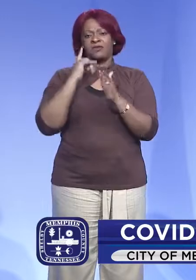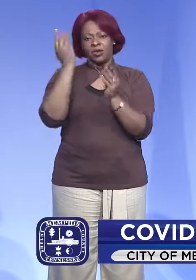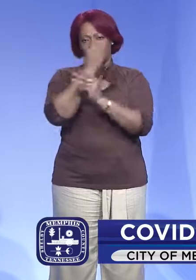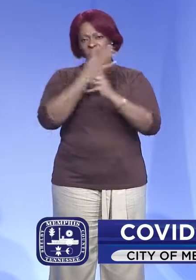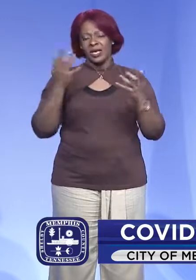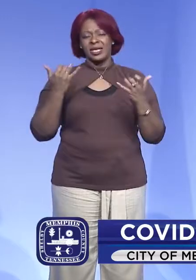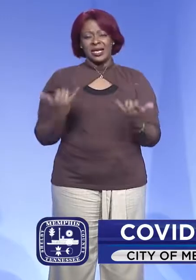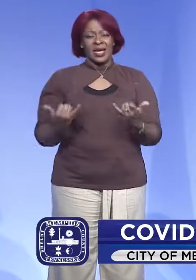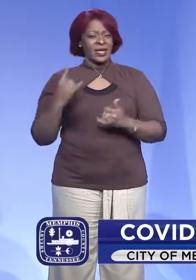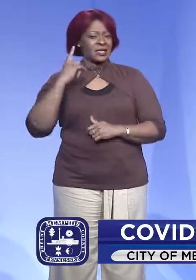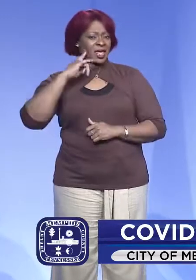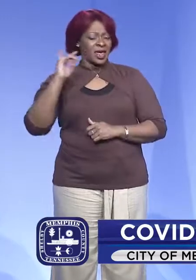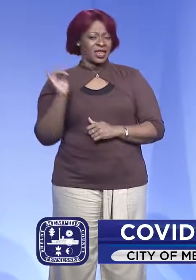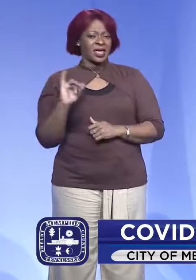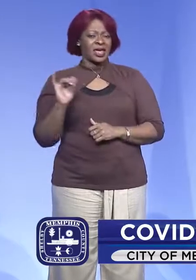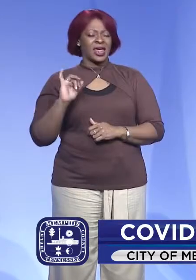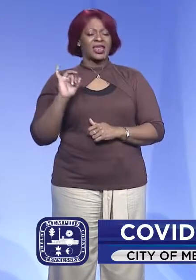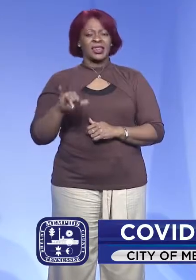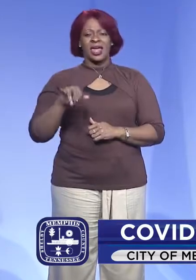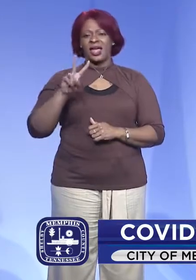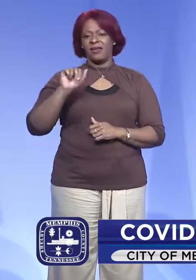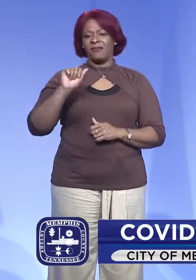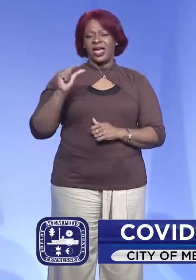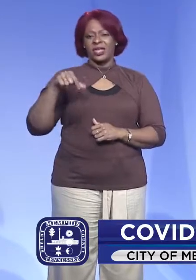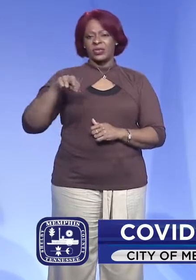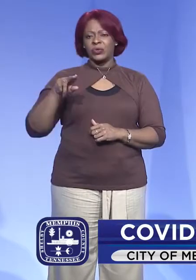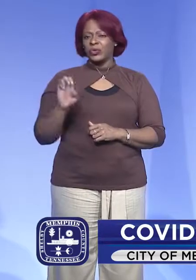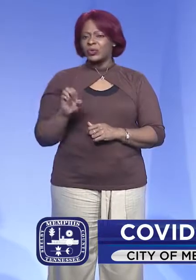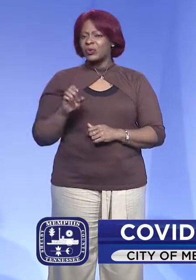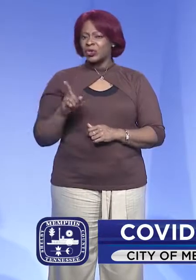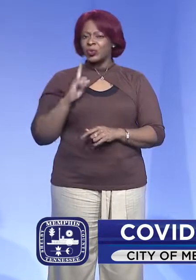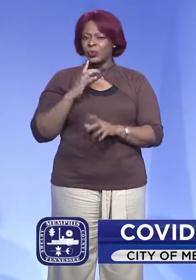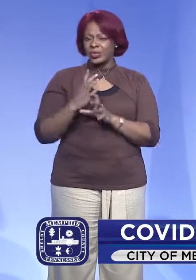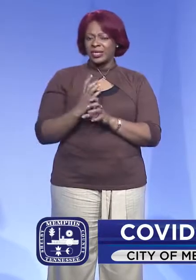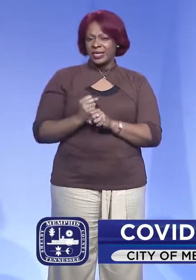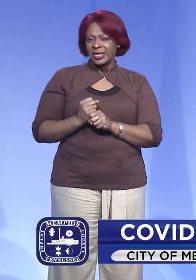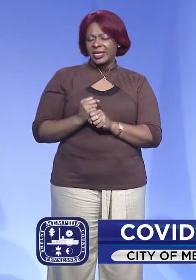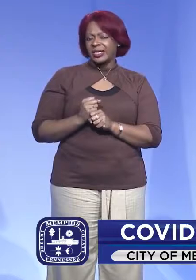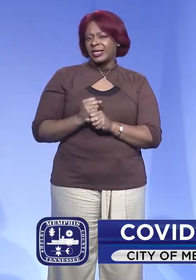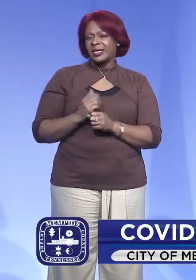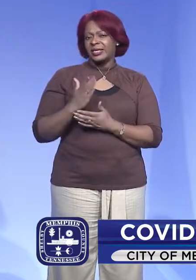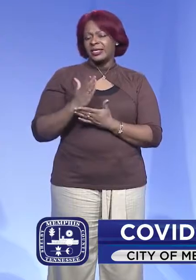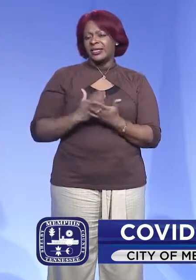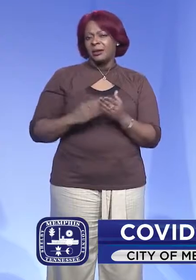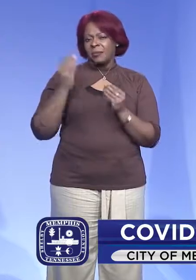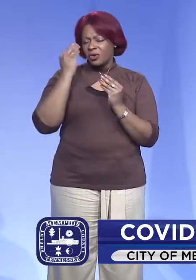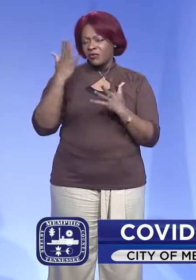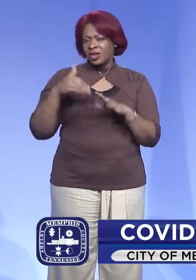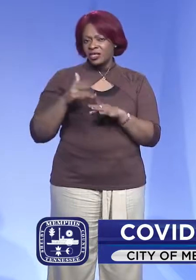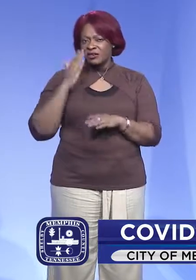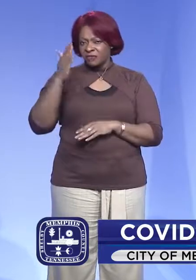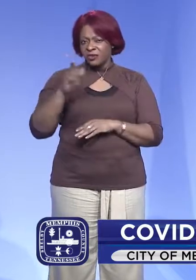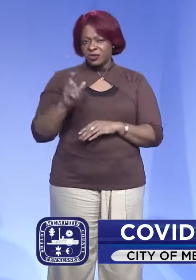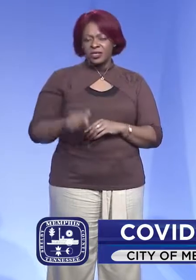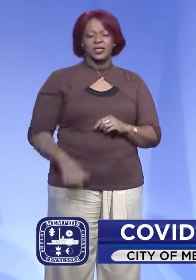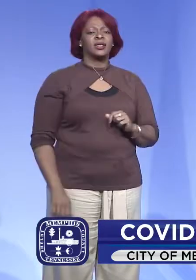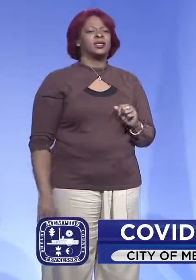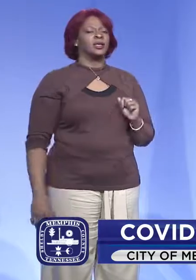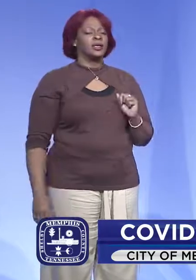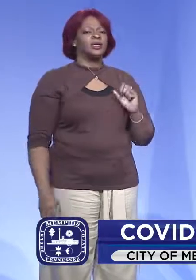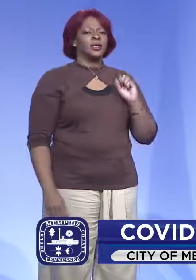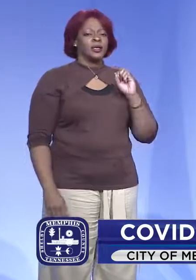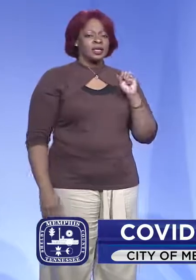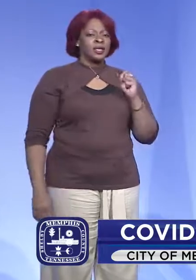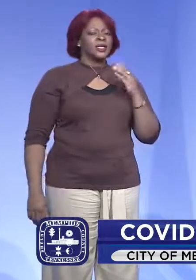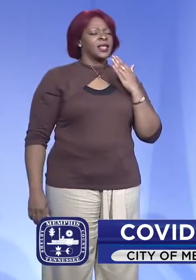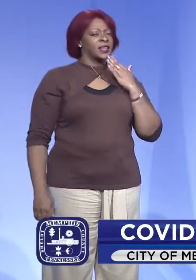is it now that Vax queue that you would get some sort of notification like that in the future? Yes. Okay, thank